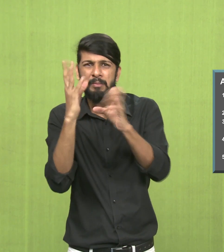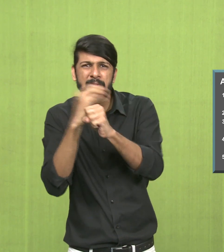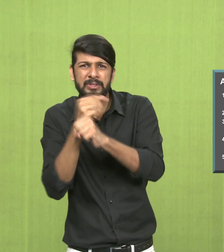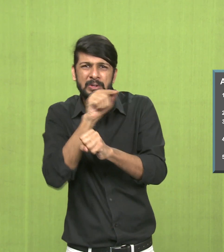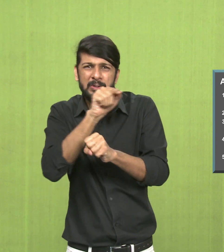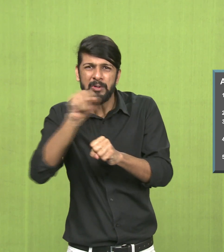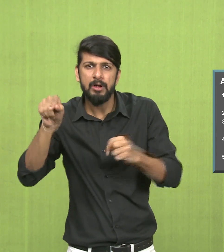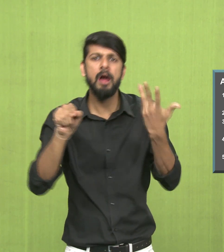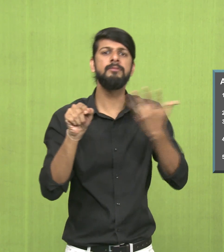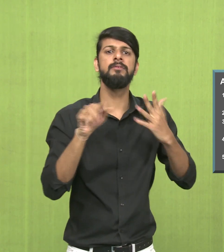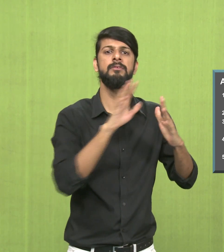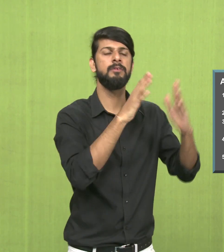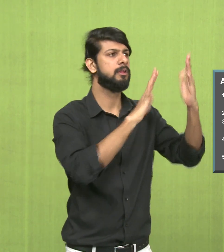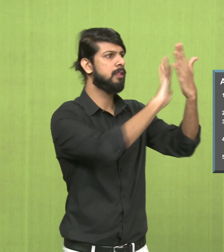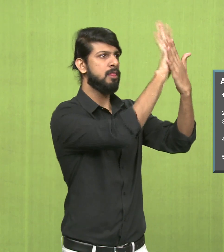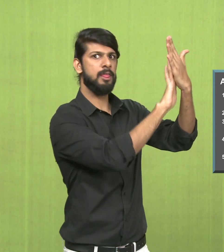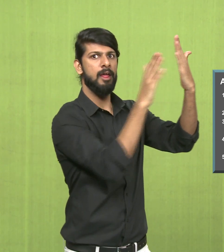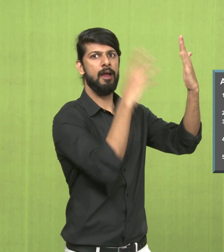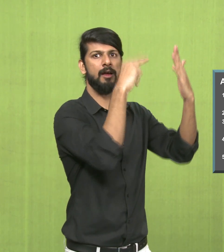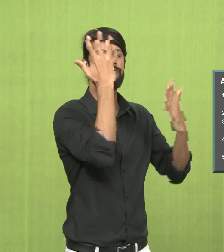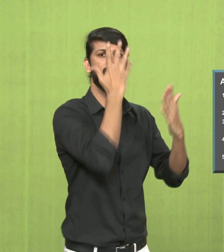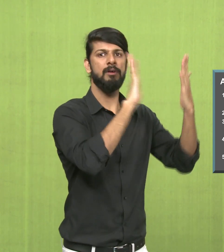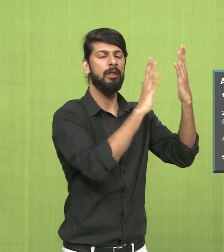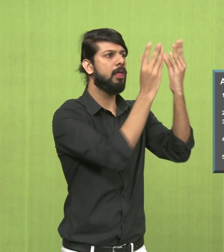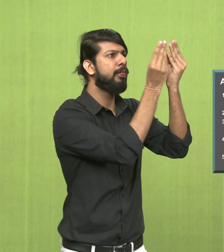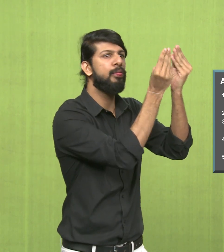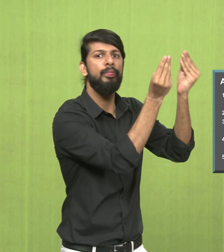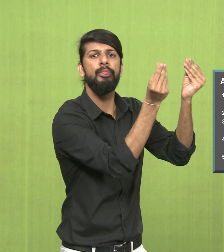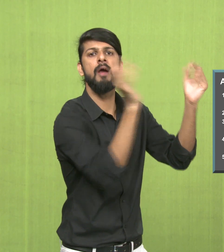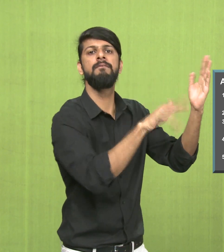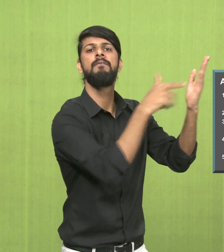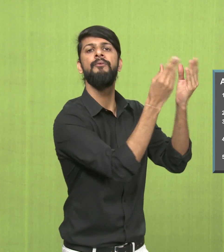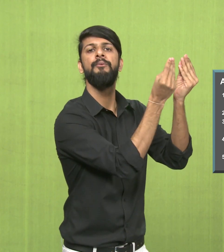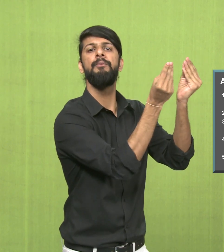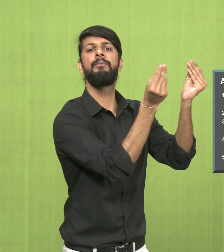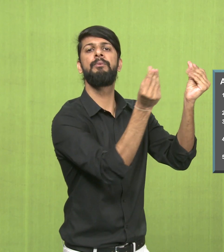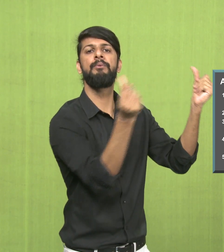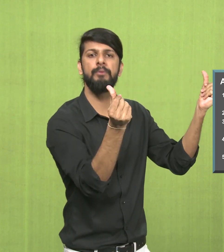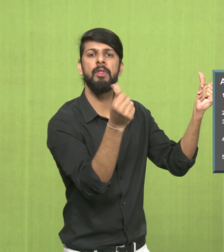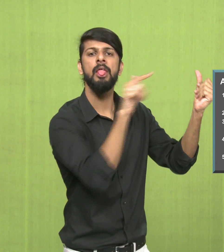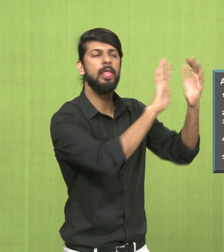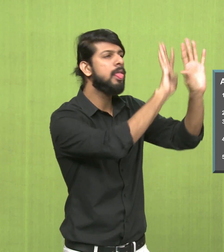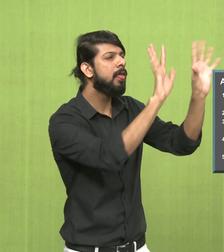here. The reason being, these paintings over the years